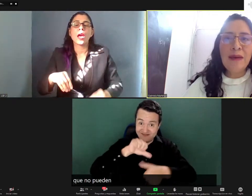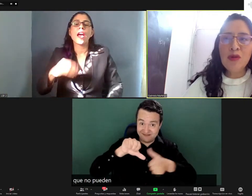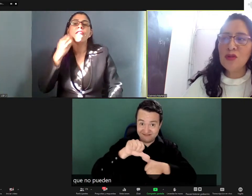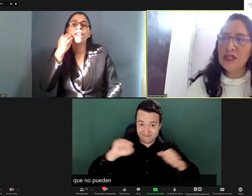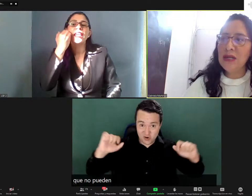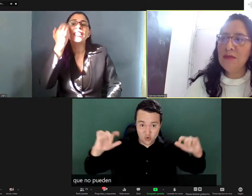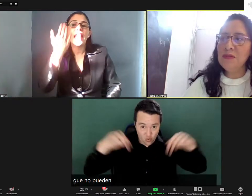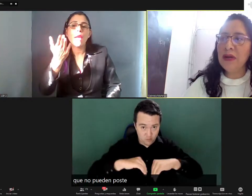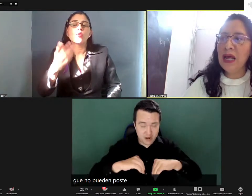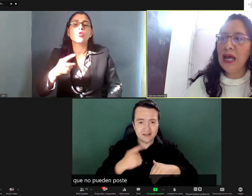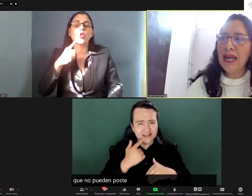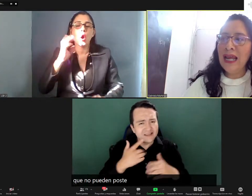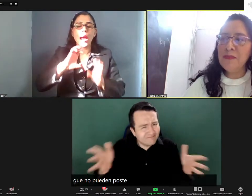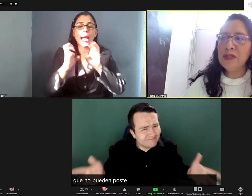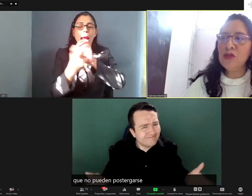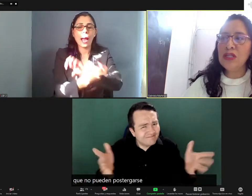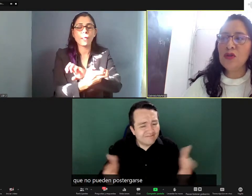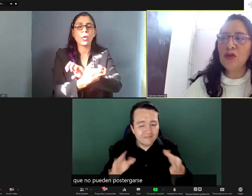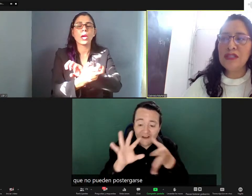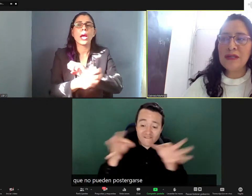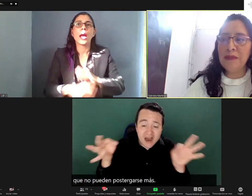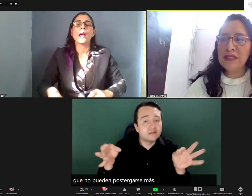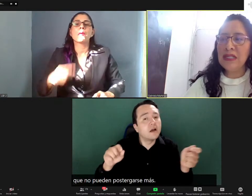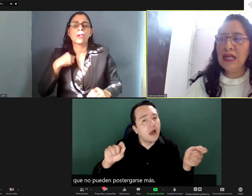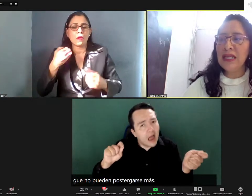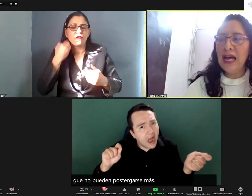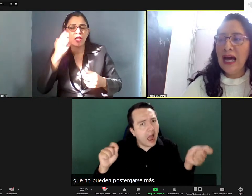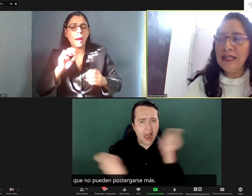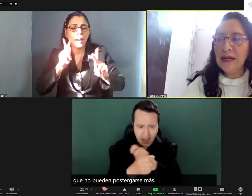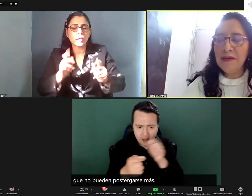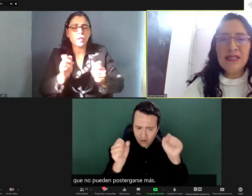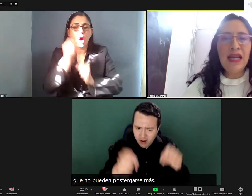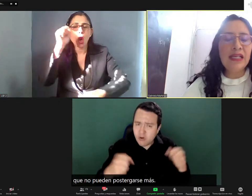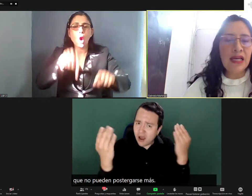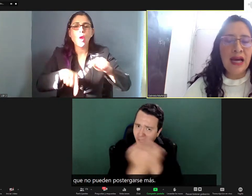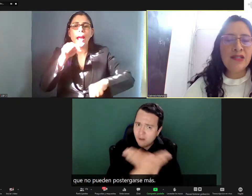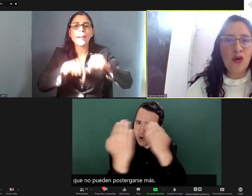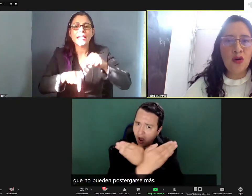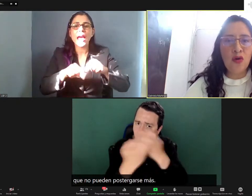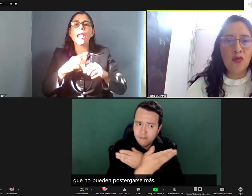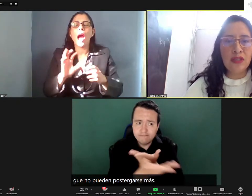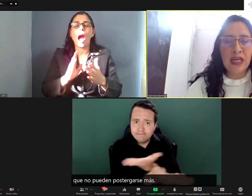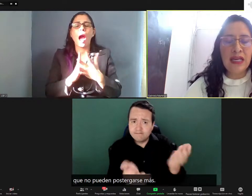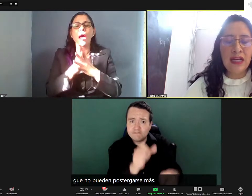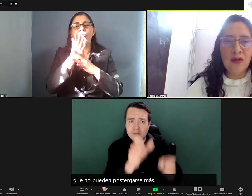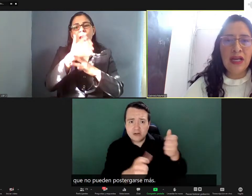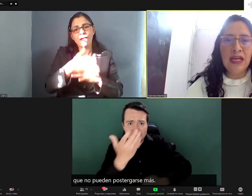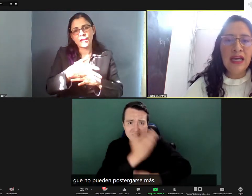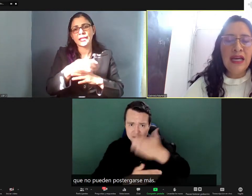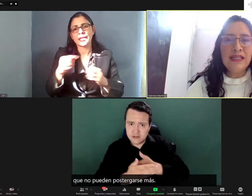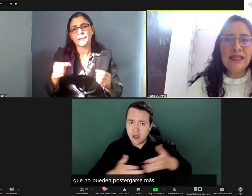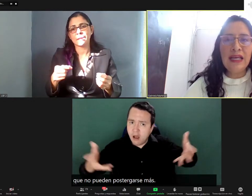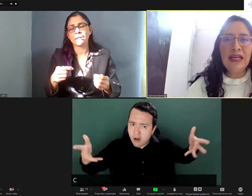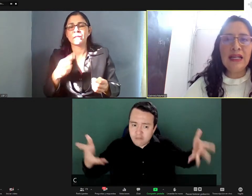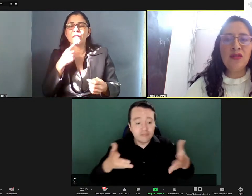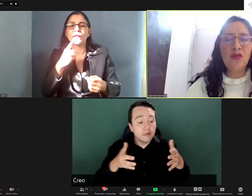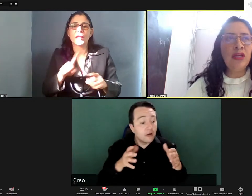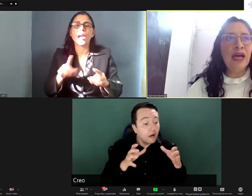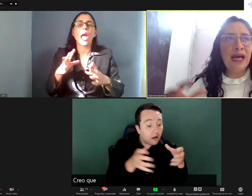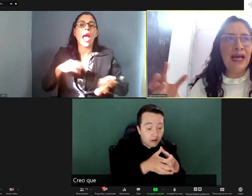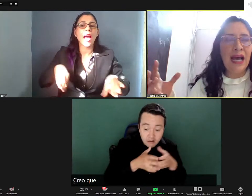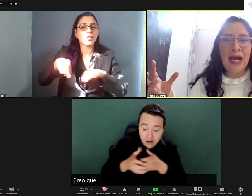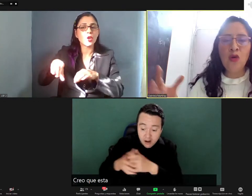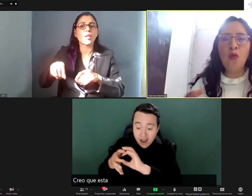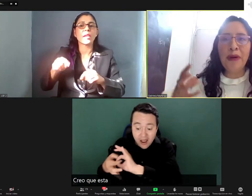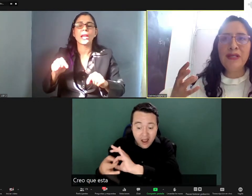says let's ease sustainable changes for persons with disabilities circuit joint actions